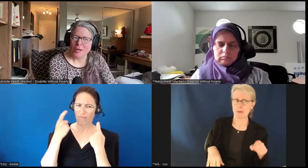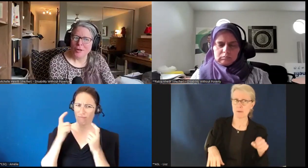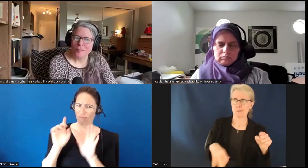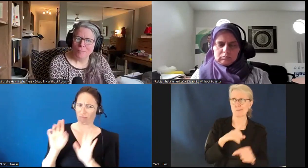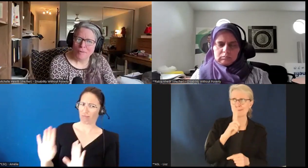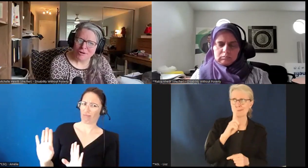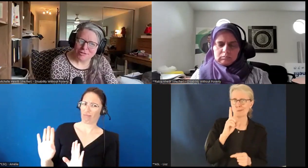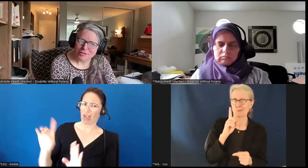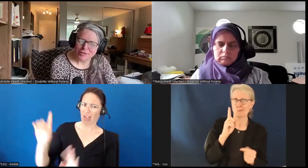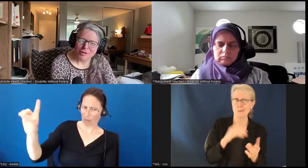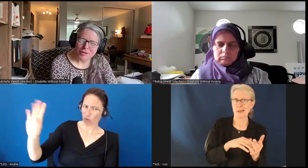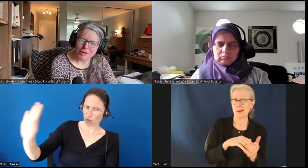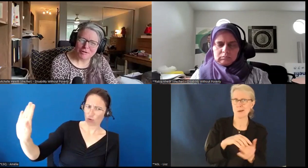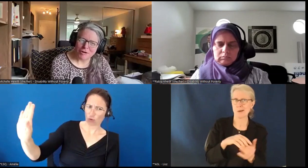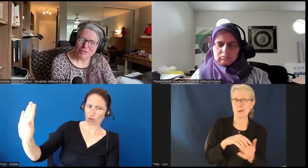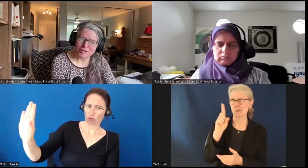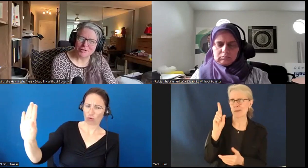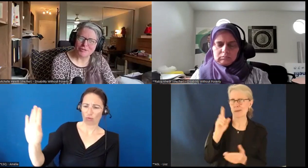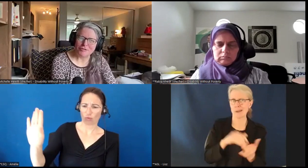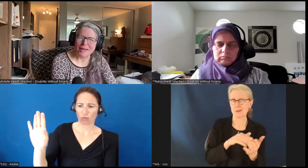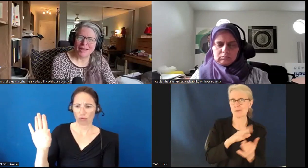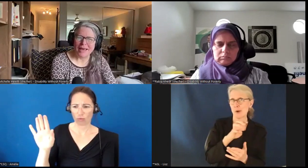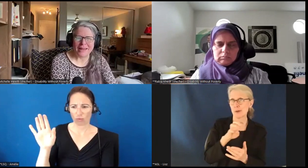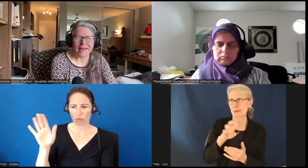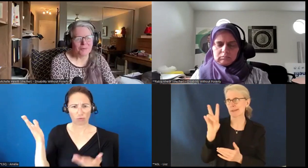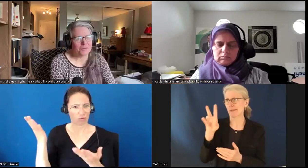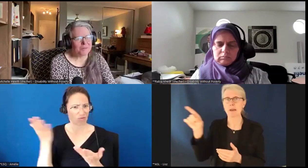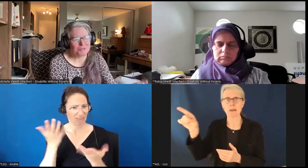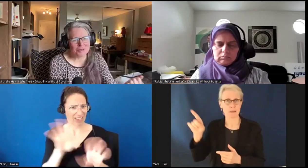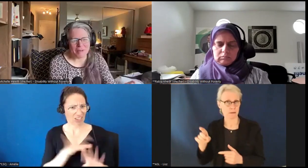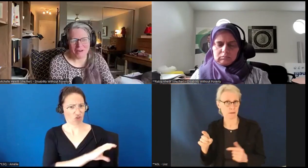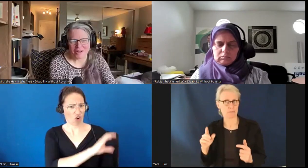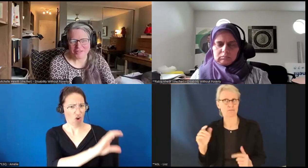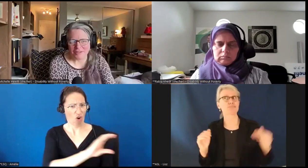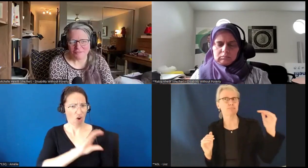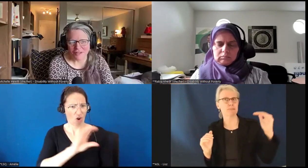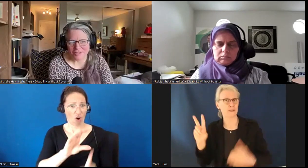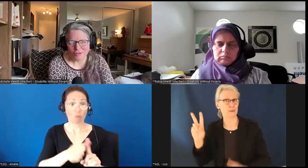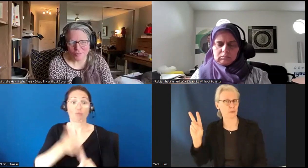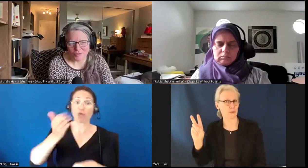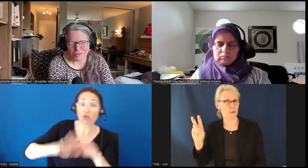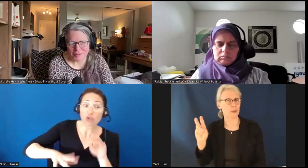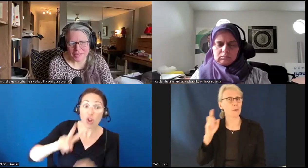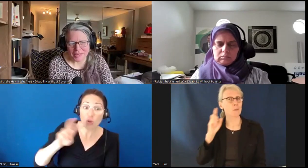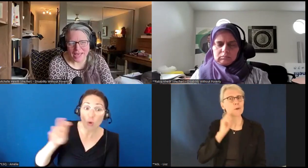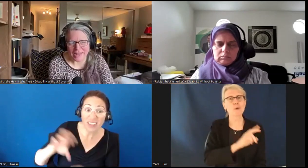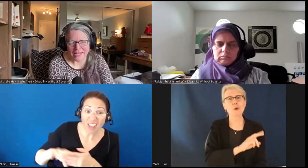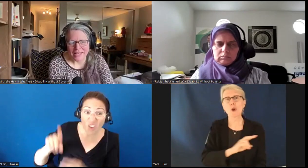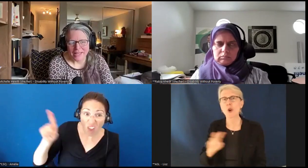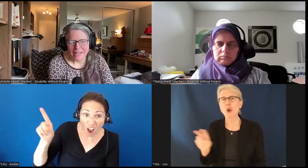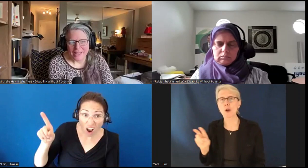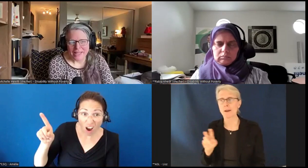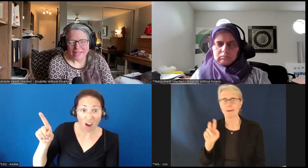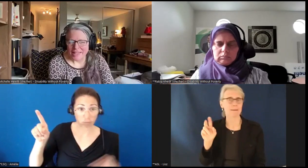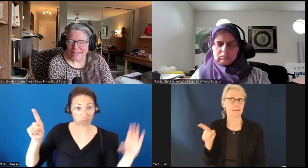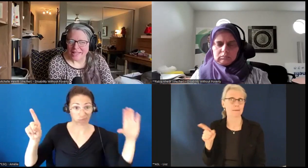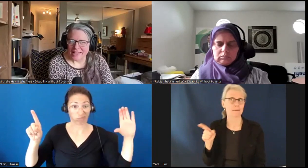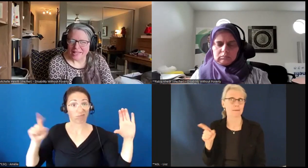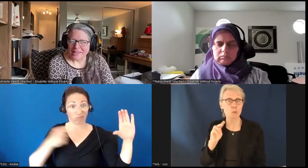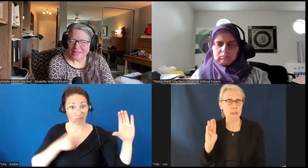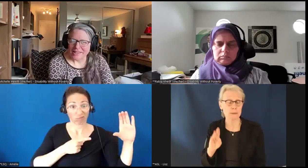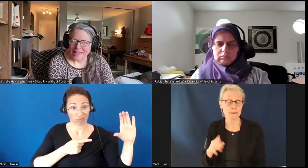$200. But you look across the country, and I will talk about our dear friends in New Brunswick again.